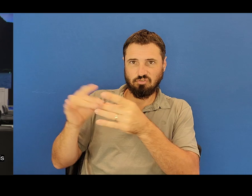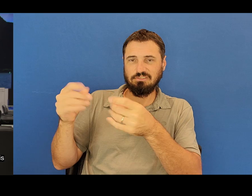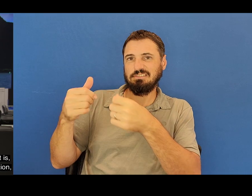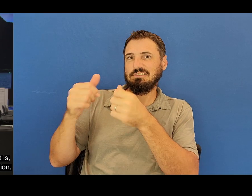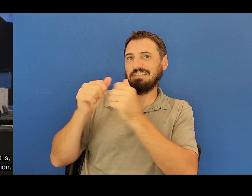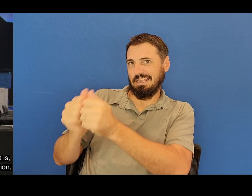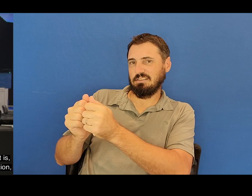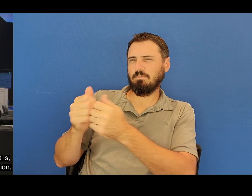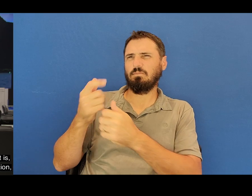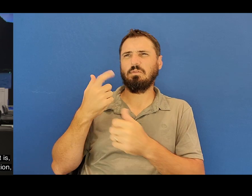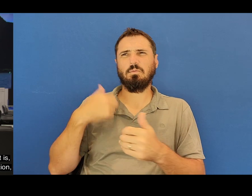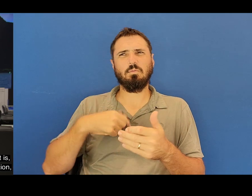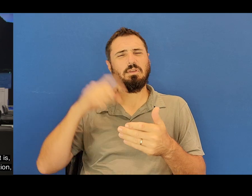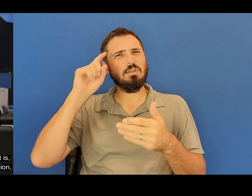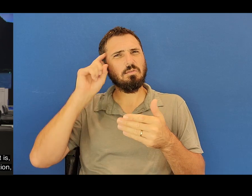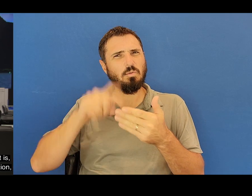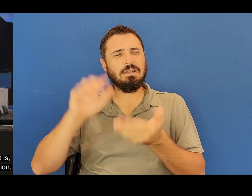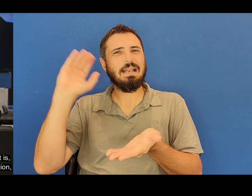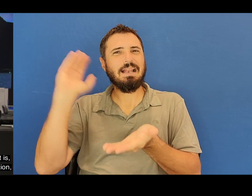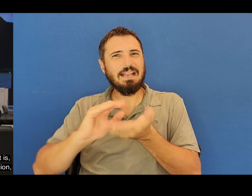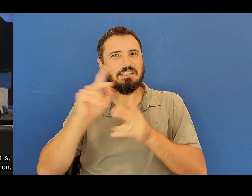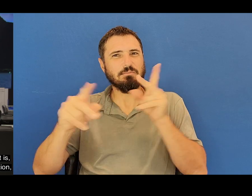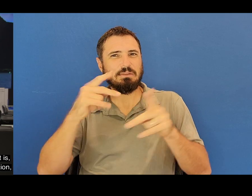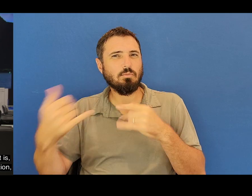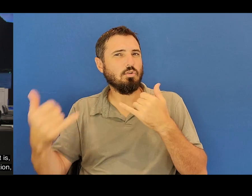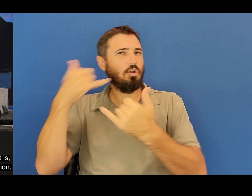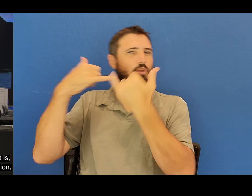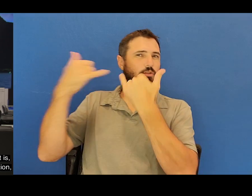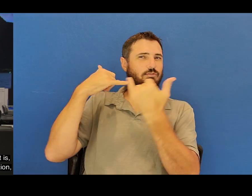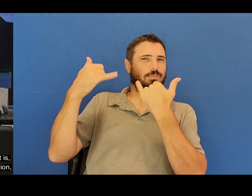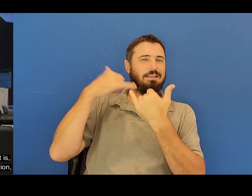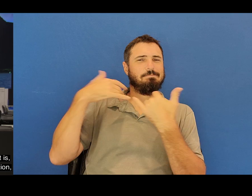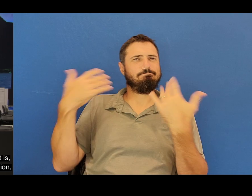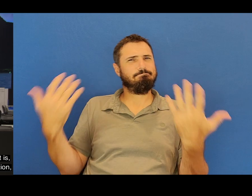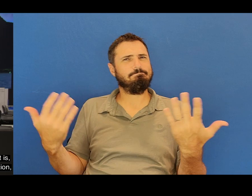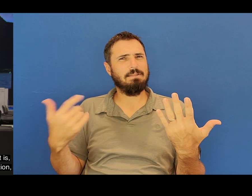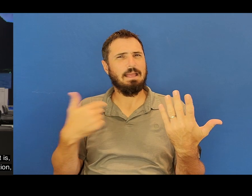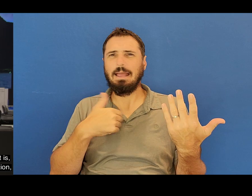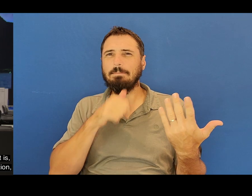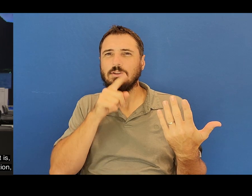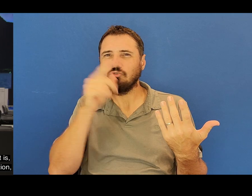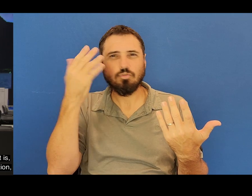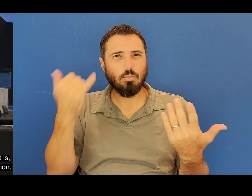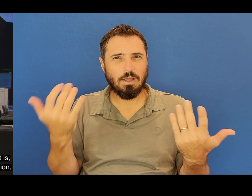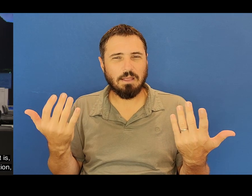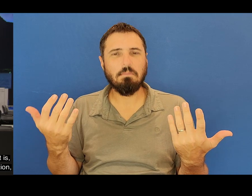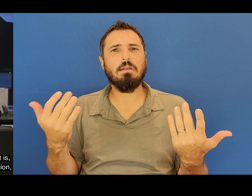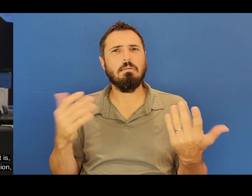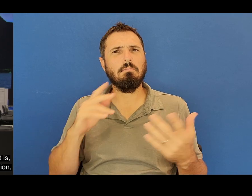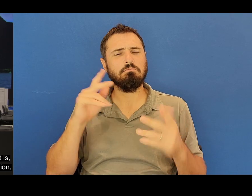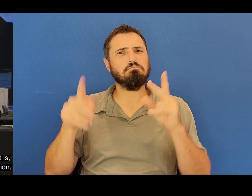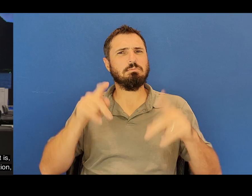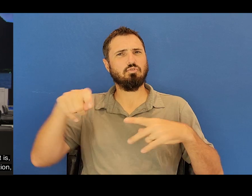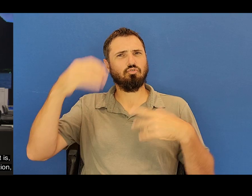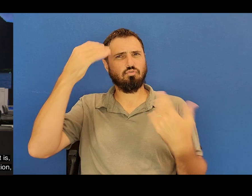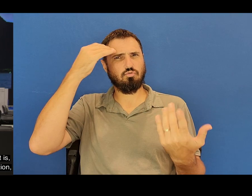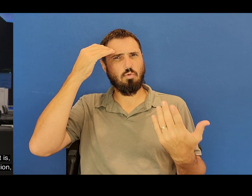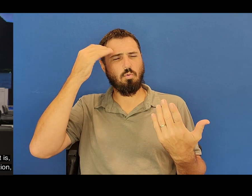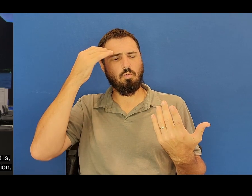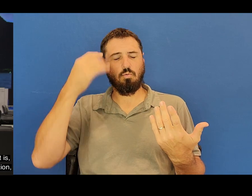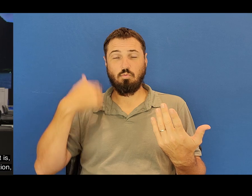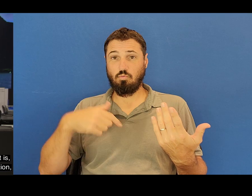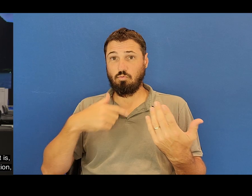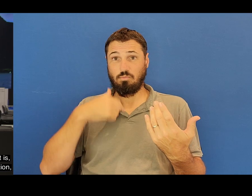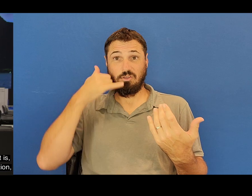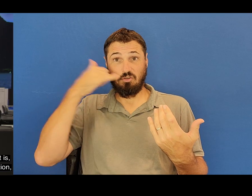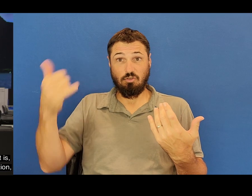message. We've noticed in recent weeks that fewer people are returning our calls. I'm not sure why that is, but people should know that our calls